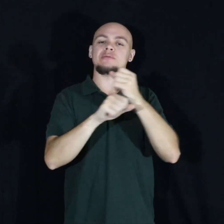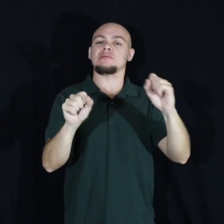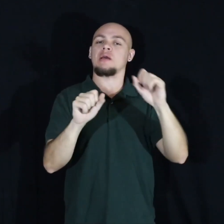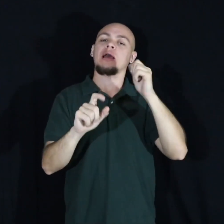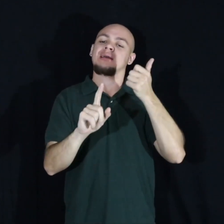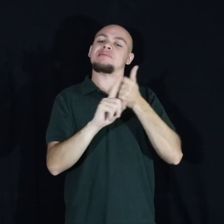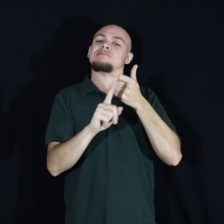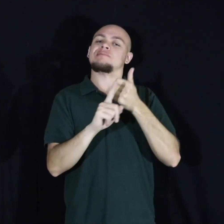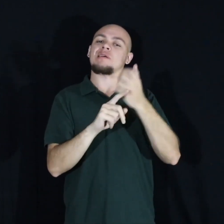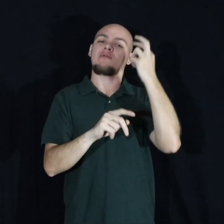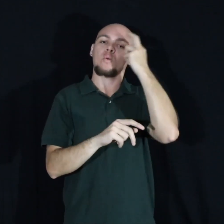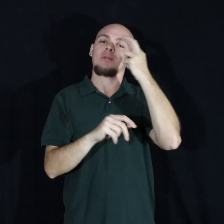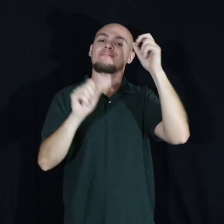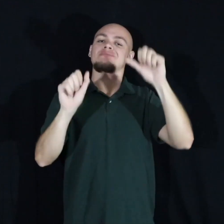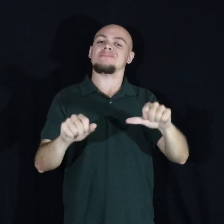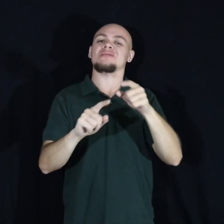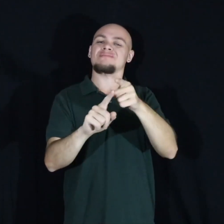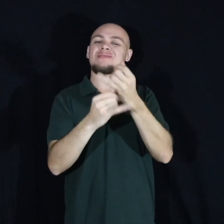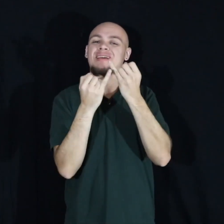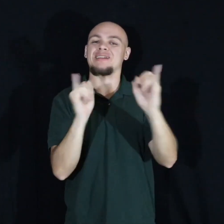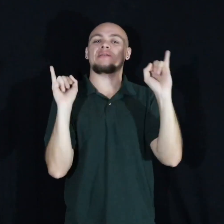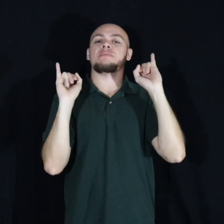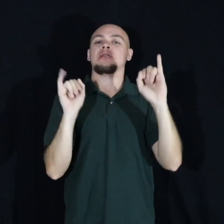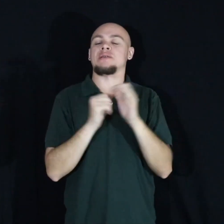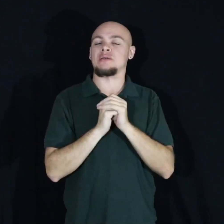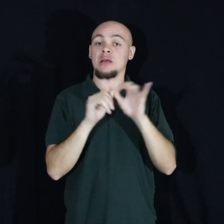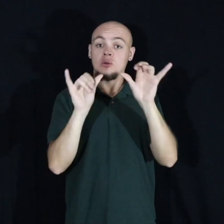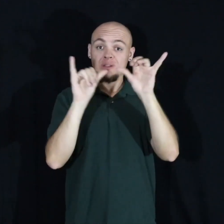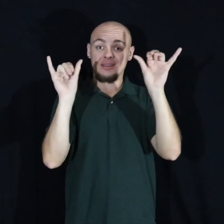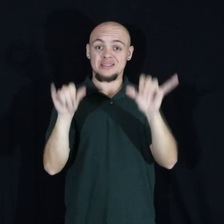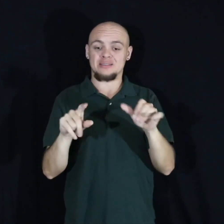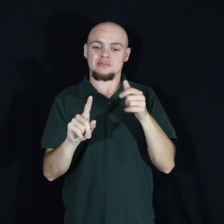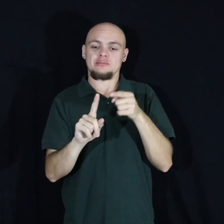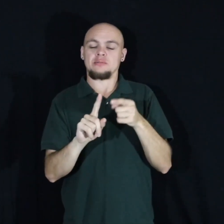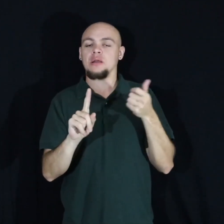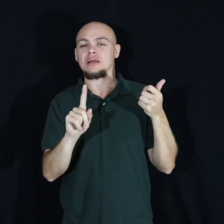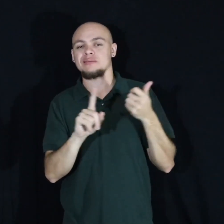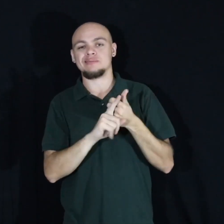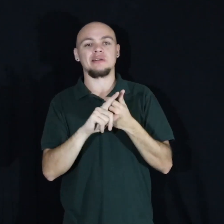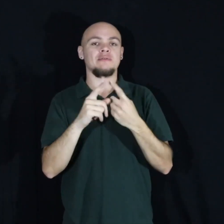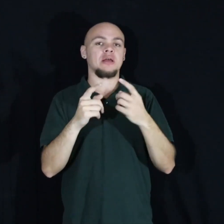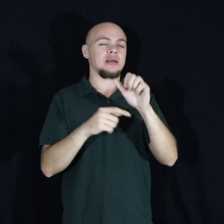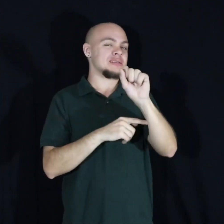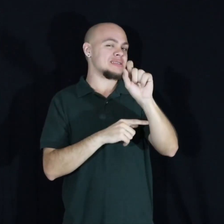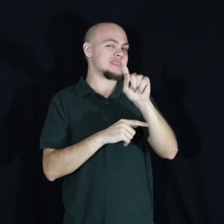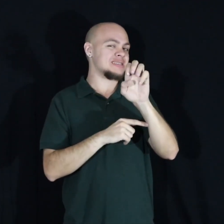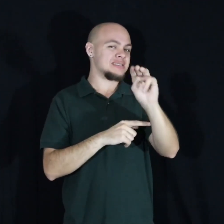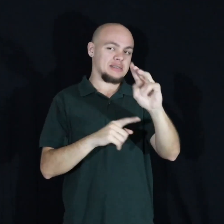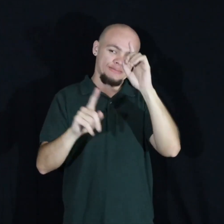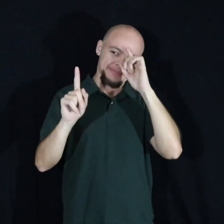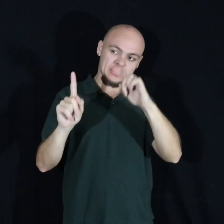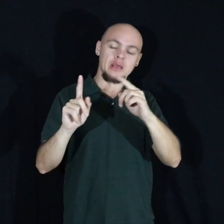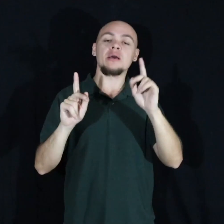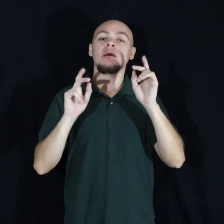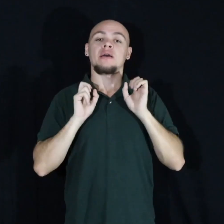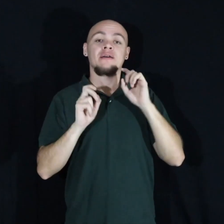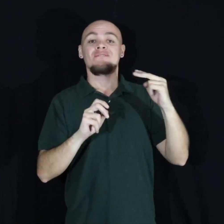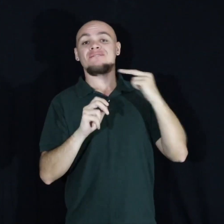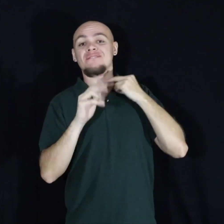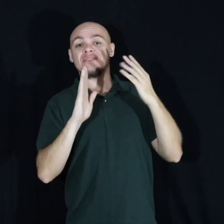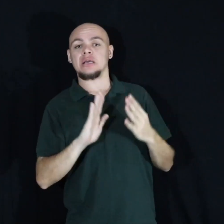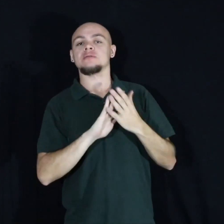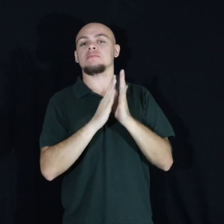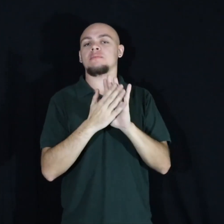realization of your autonomy. With a system that thrives toward a STEM, victims are transformed into those who